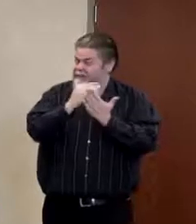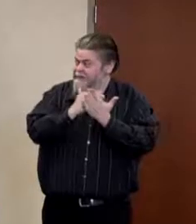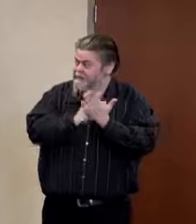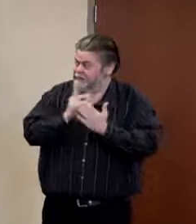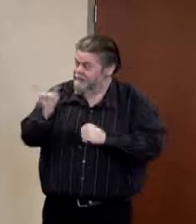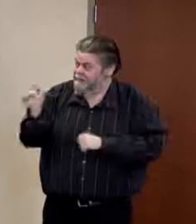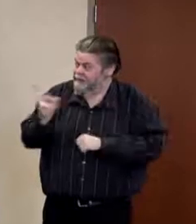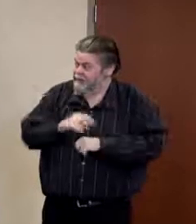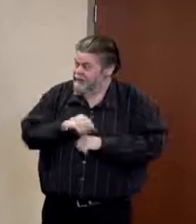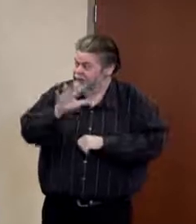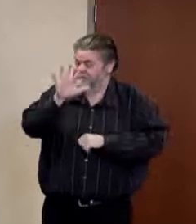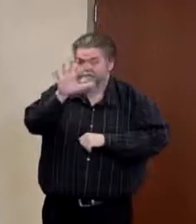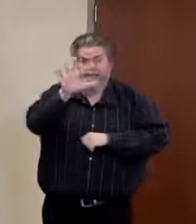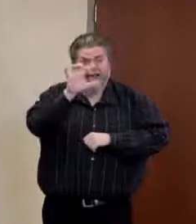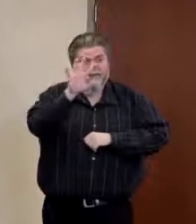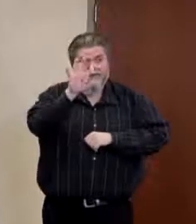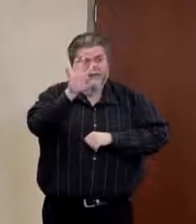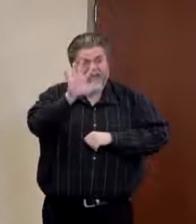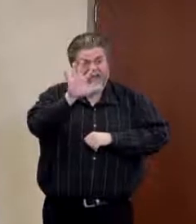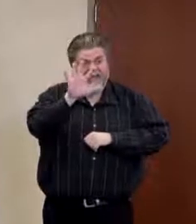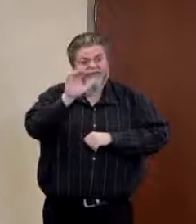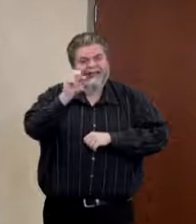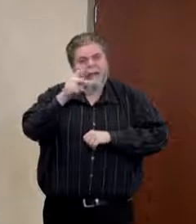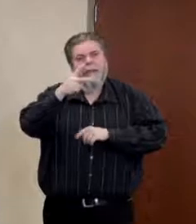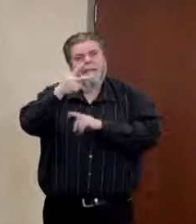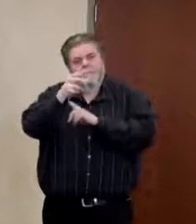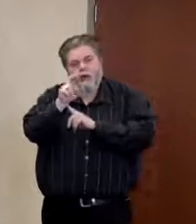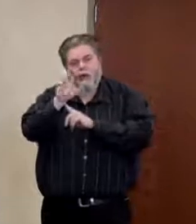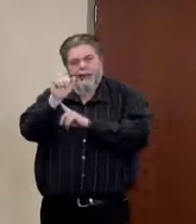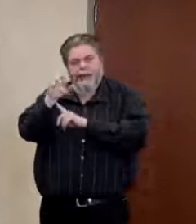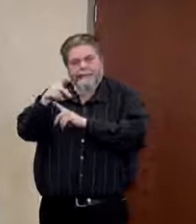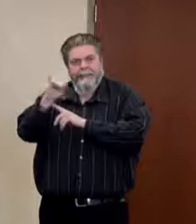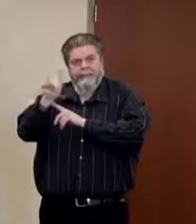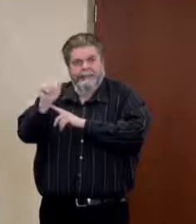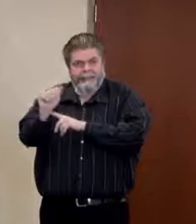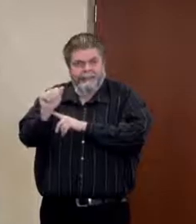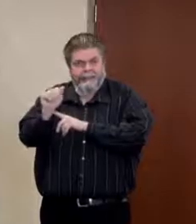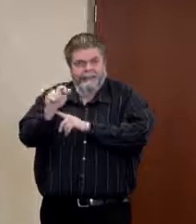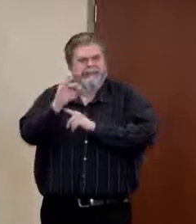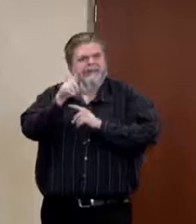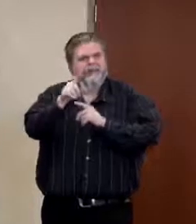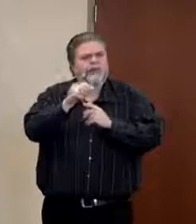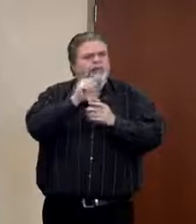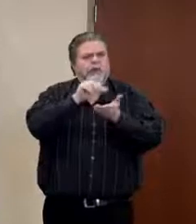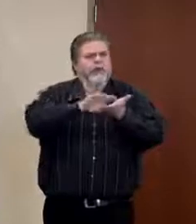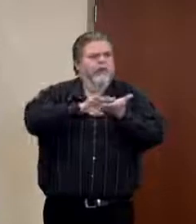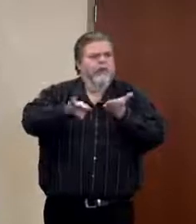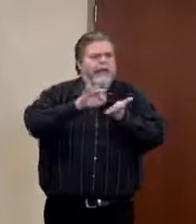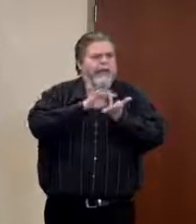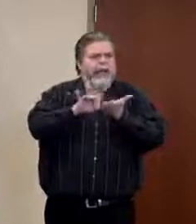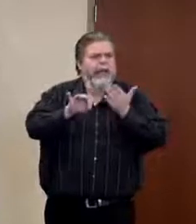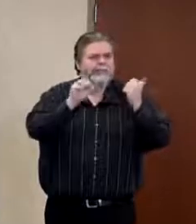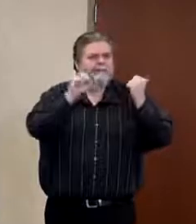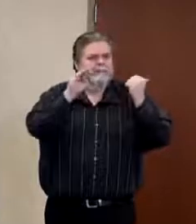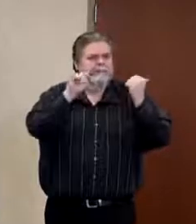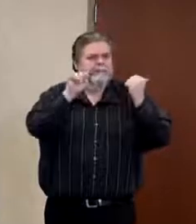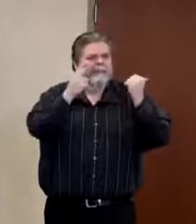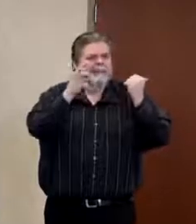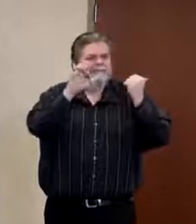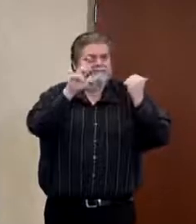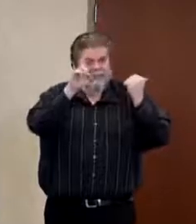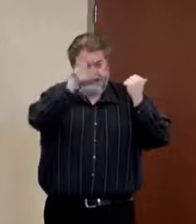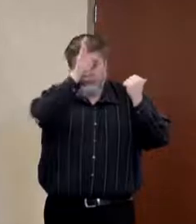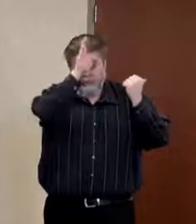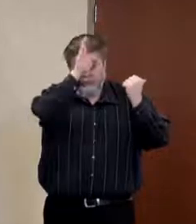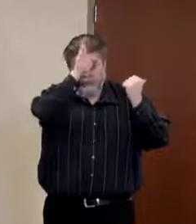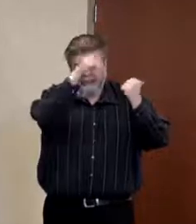about 545 cases per capita. A lot of people say, well, if you take out Smithfield, remove Smithfield, which